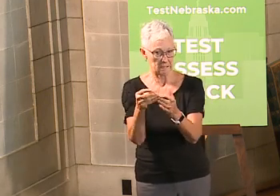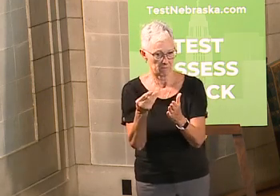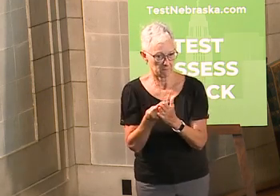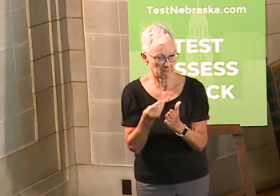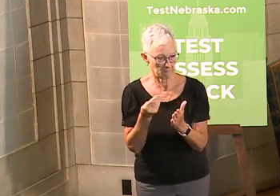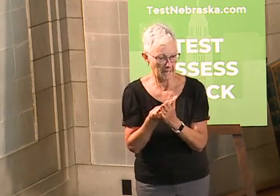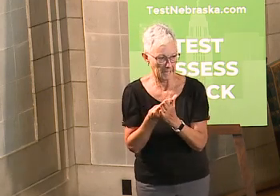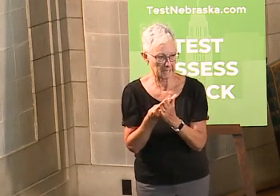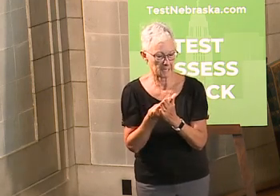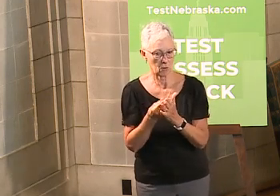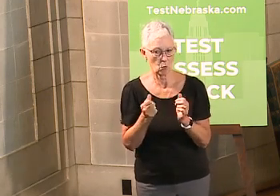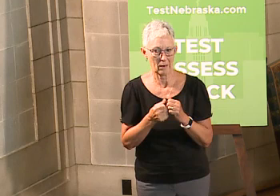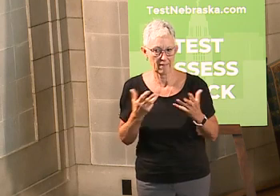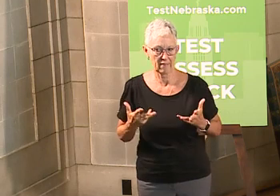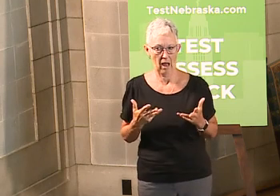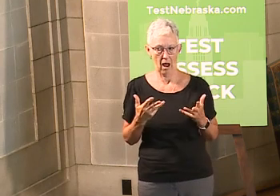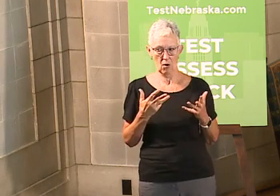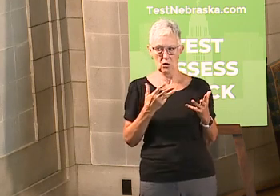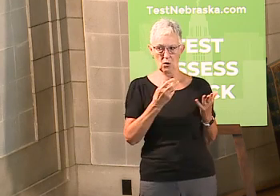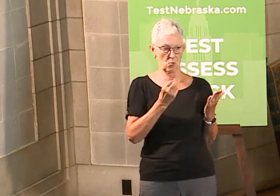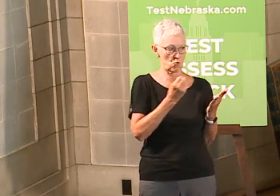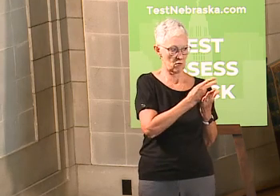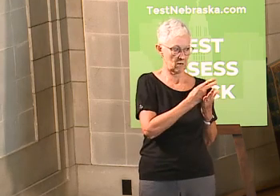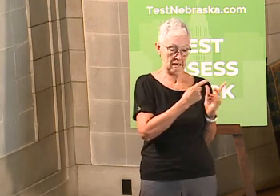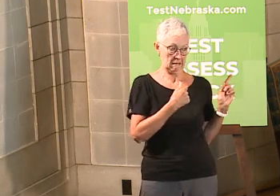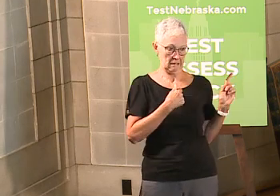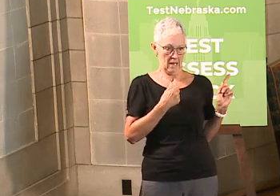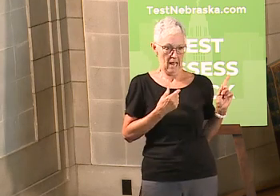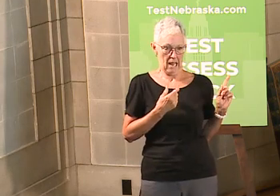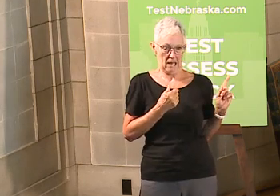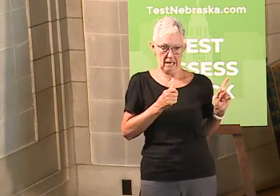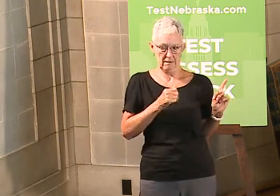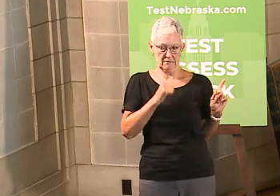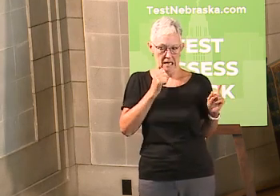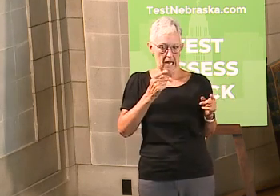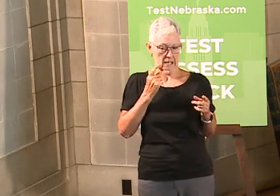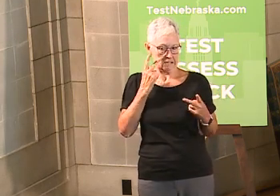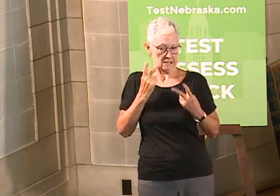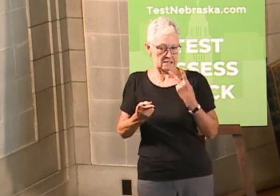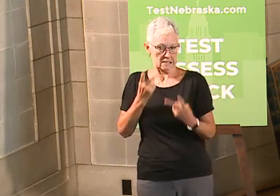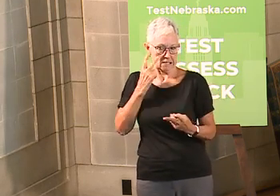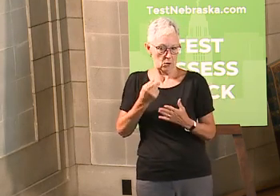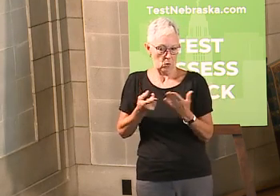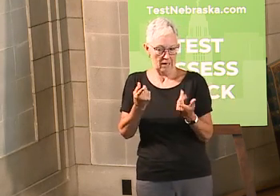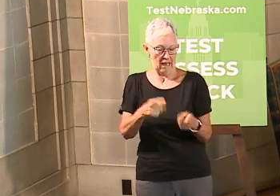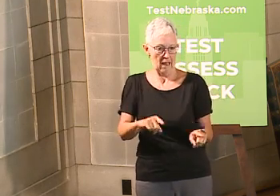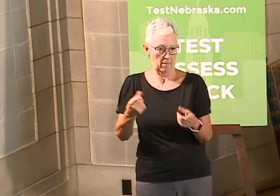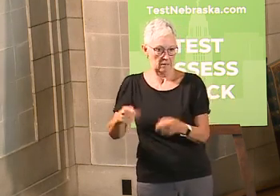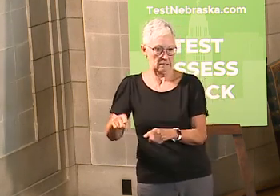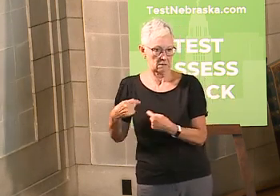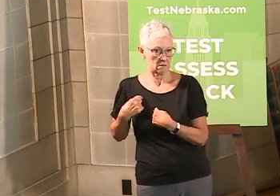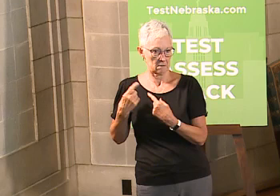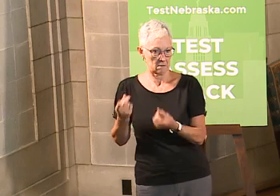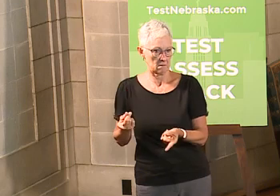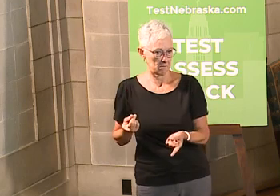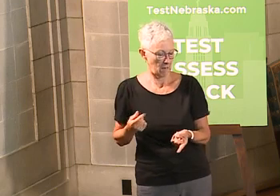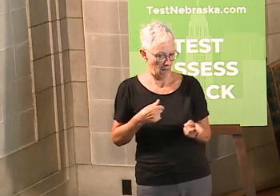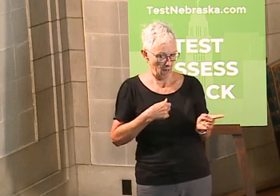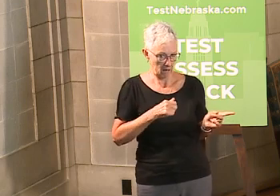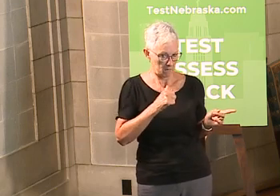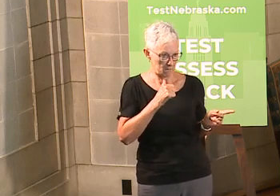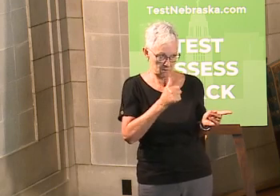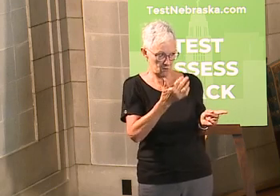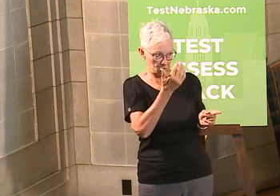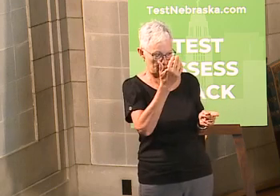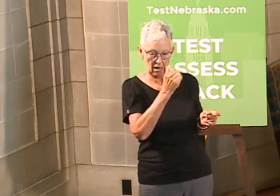of board members, and so may not have been following their procedures. I can't talk to that. To my knowledge, that is not true. I will tell